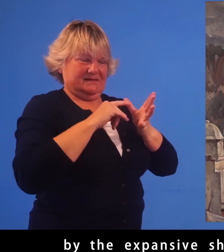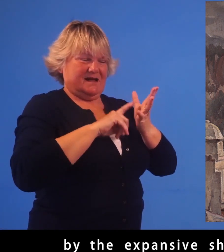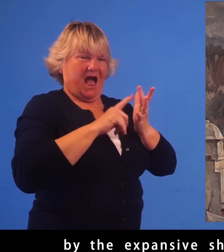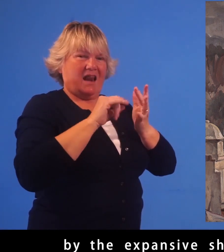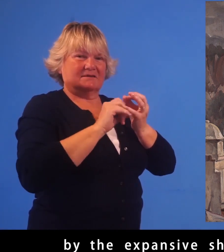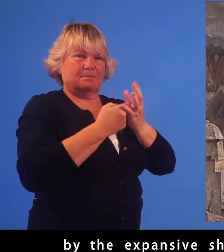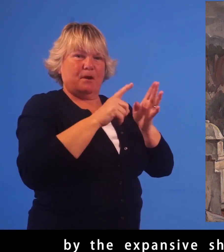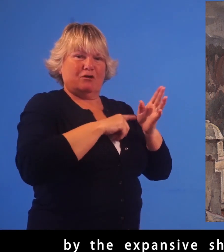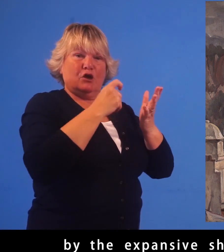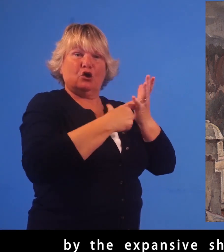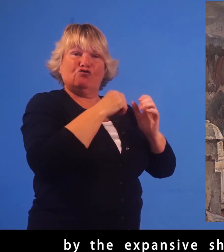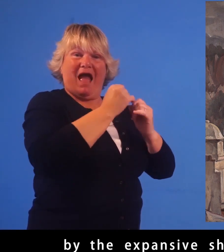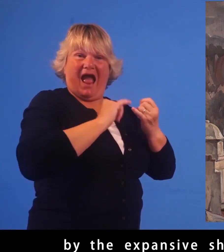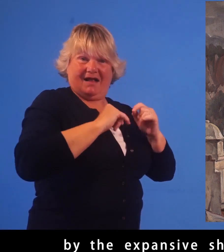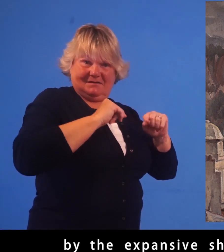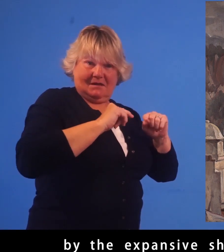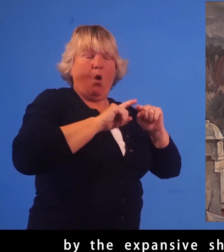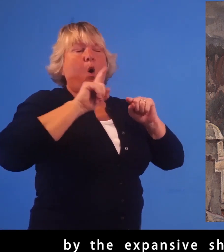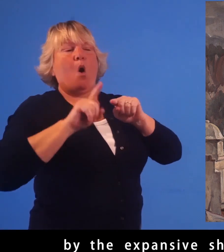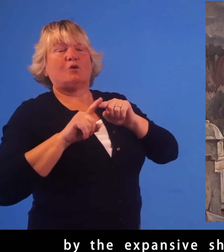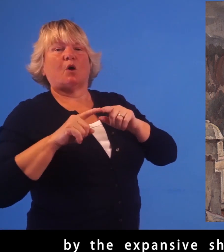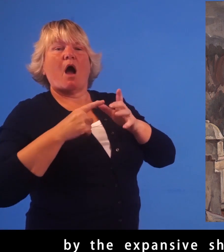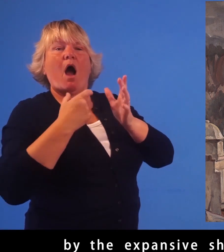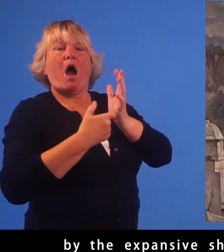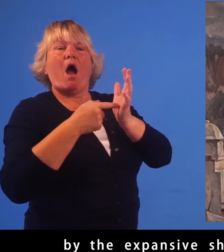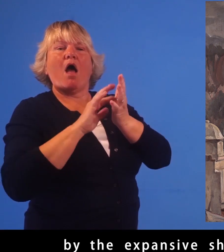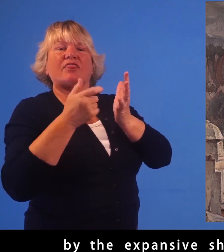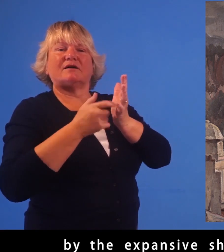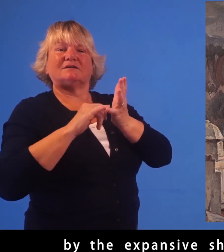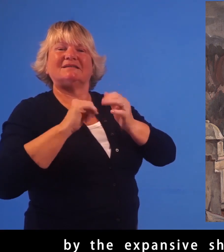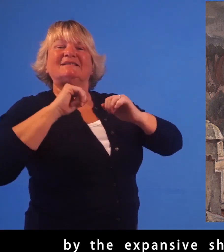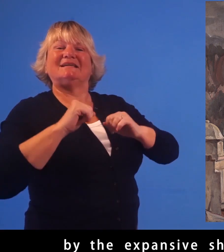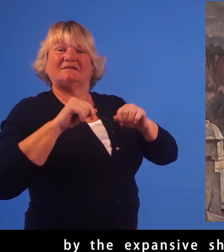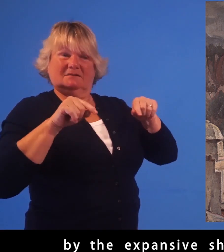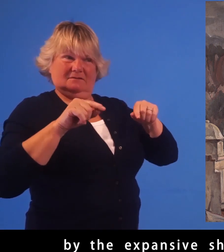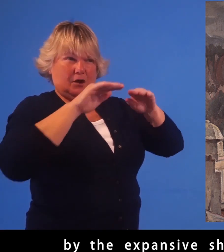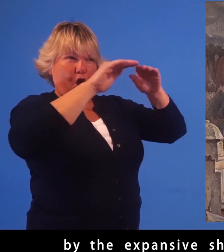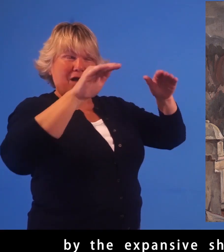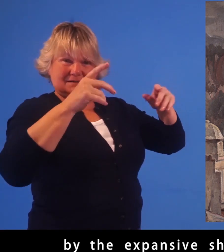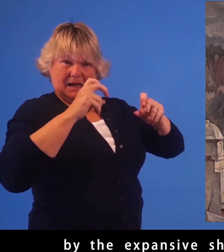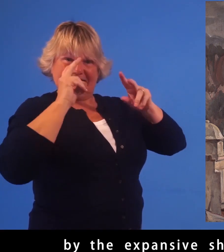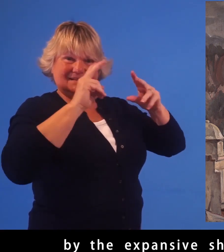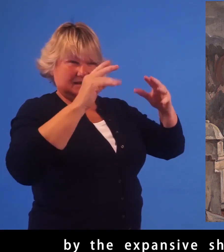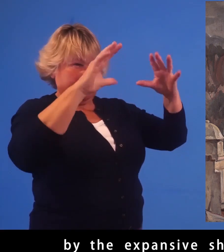by the expansive shapes of Salisbury Crags and Arthur's Seat on the horizon.